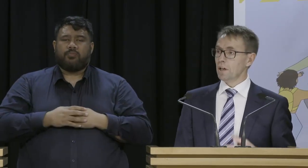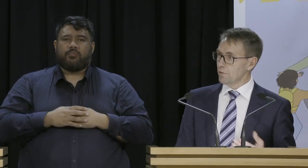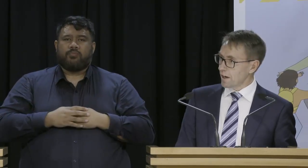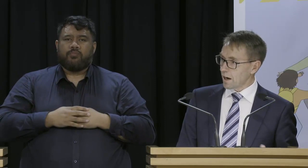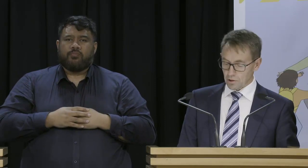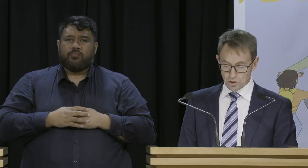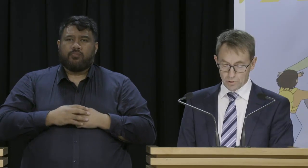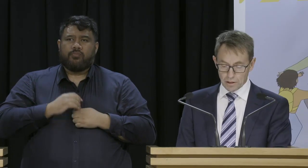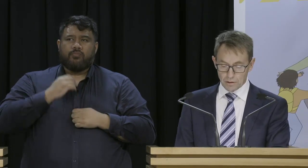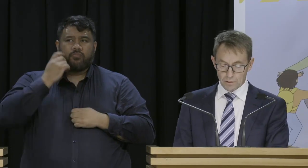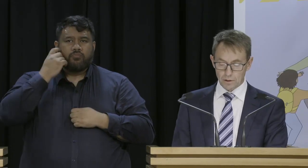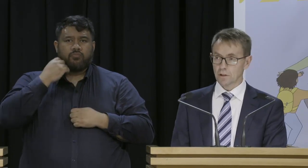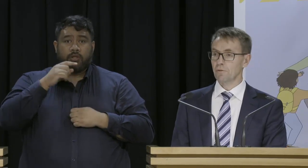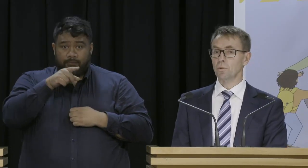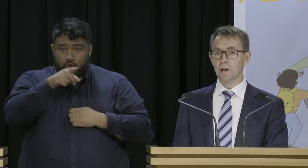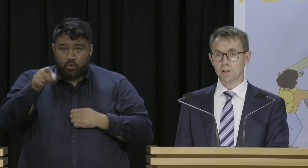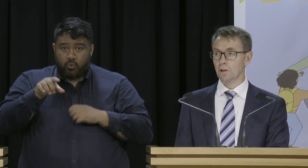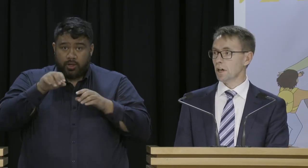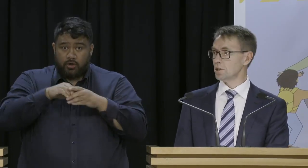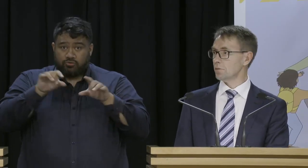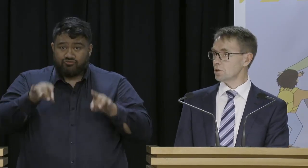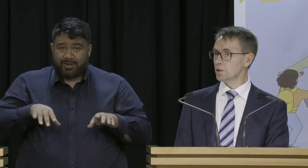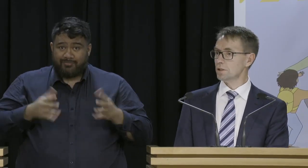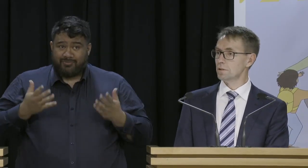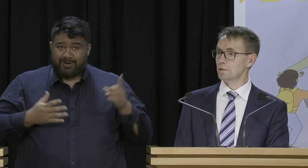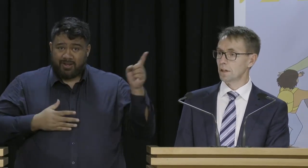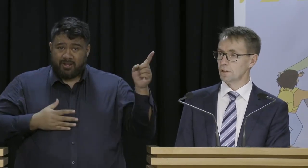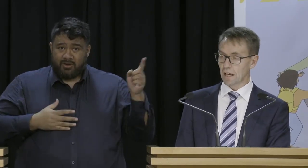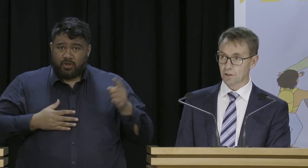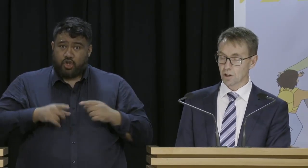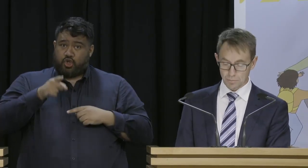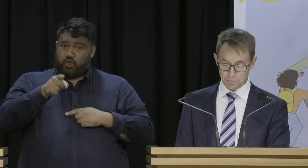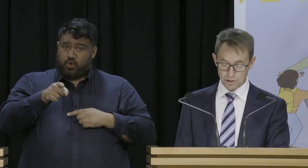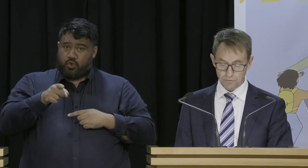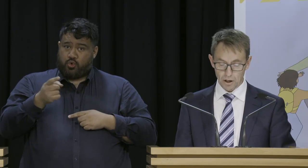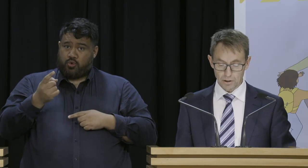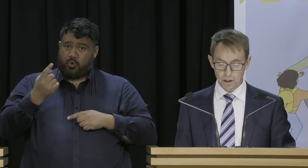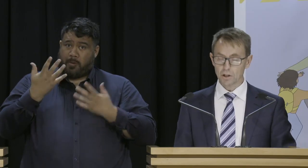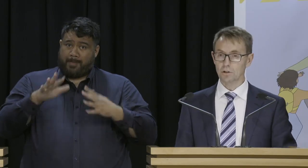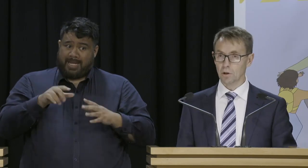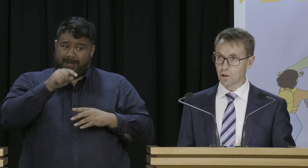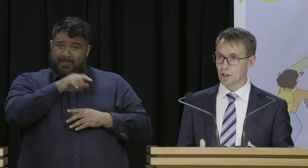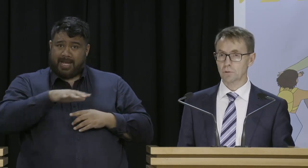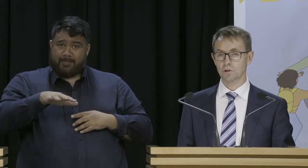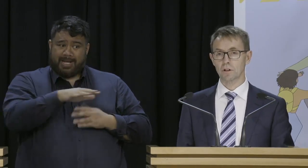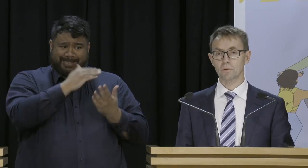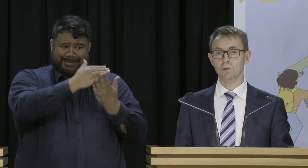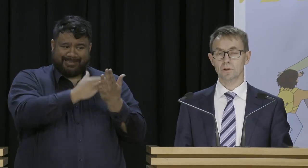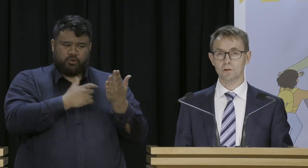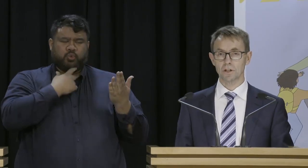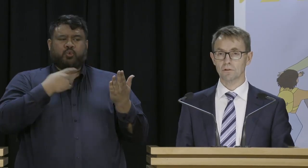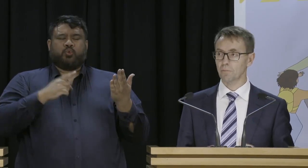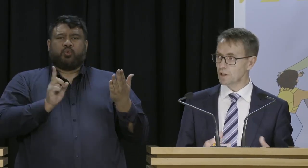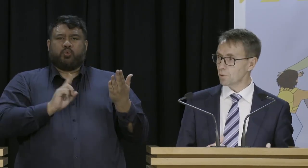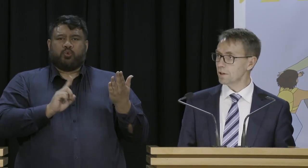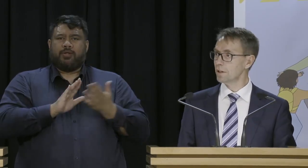anyone, wherever they are in Australia, that if you were at a location of interest, that at the time specified, you are not able to travel to